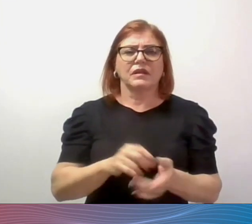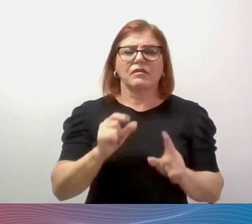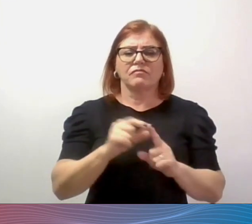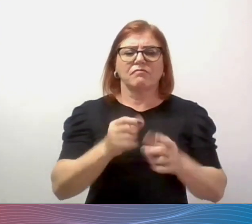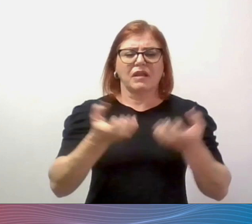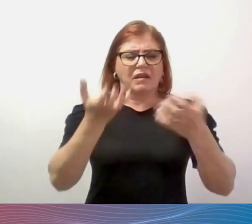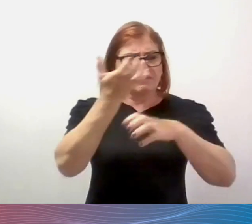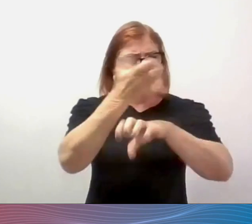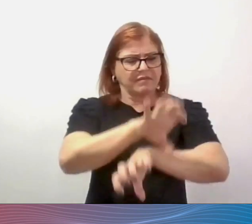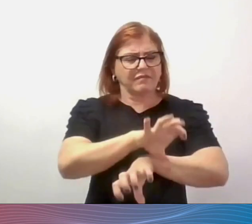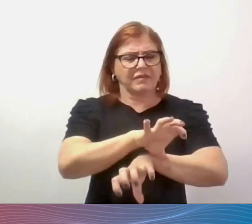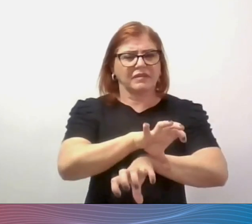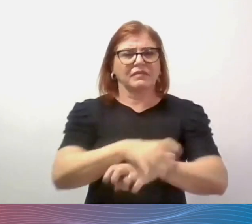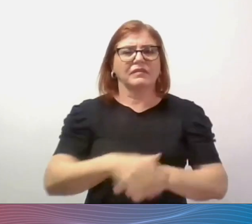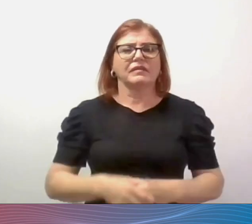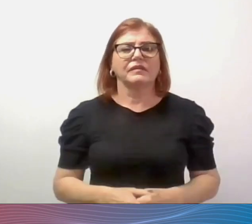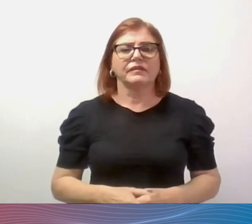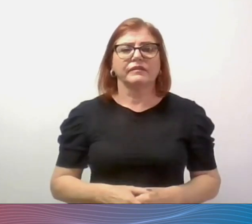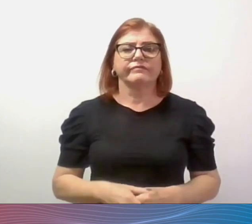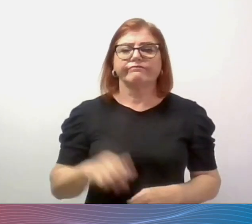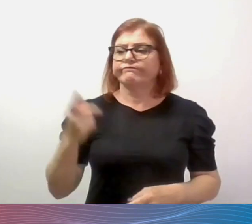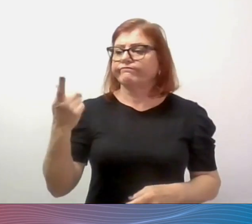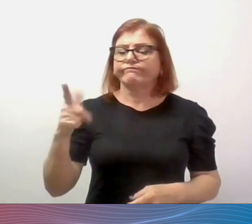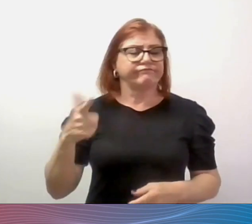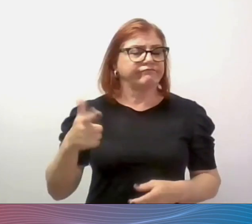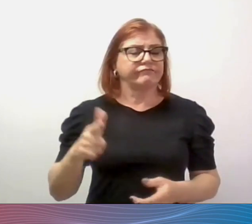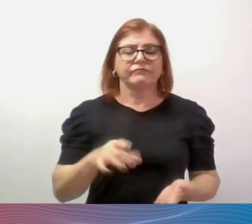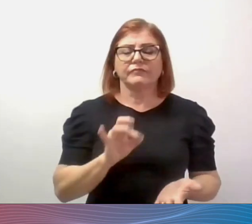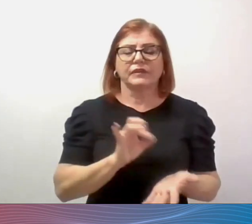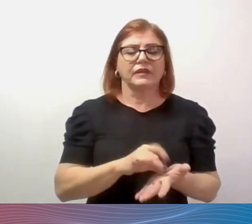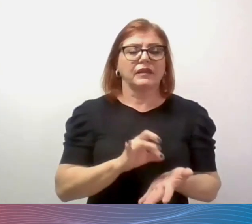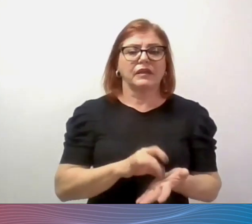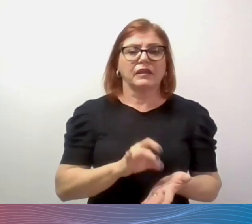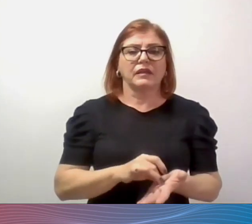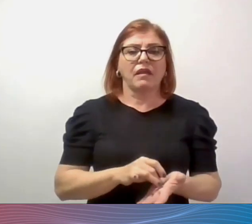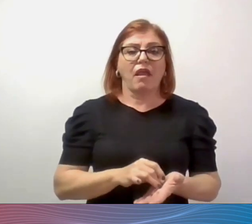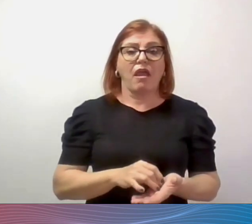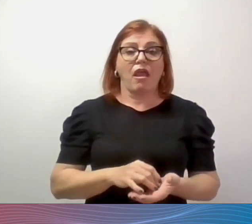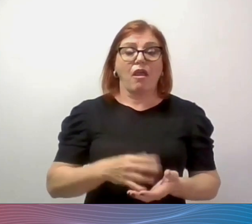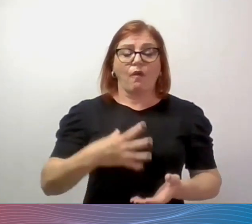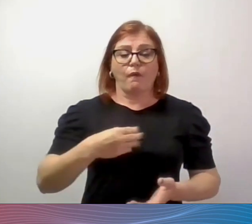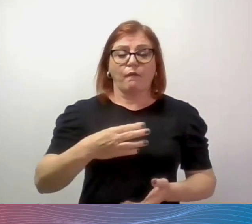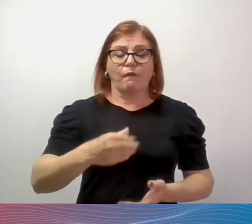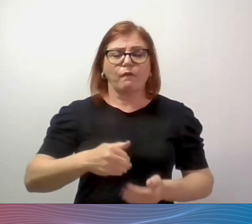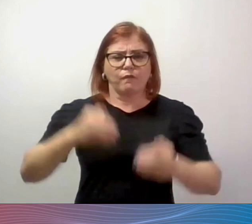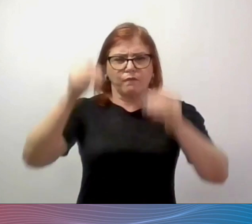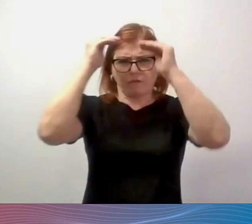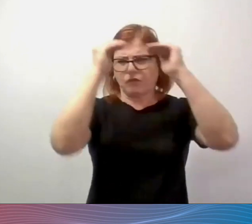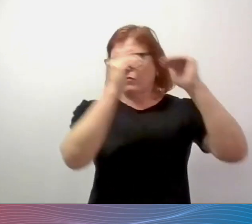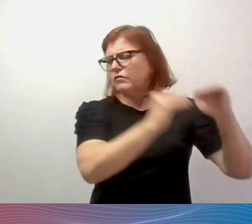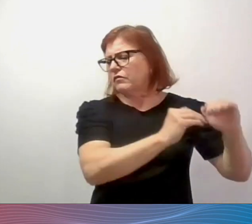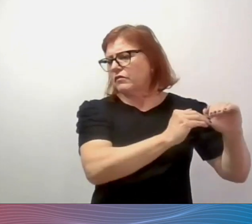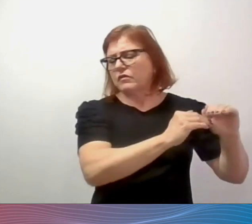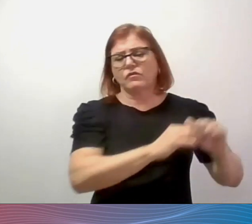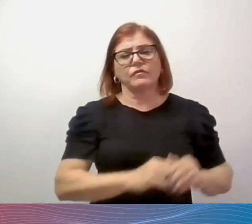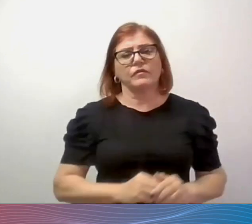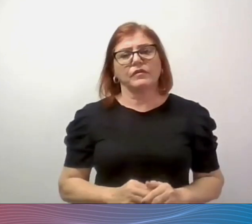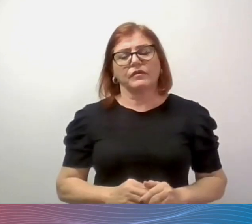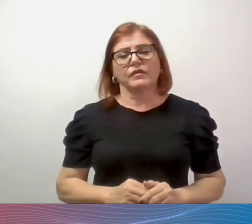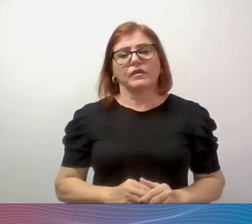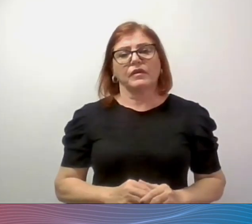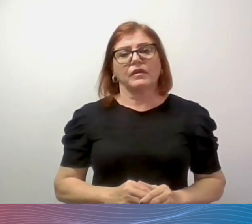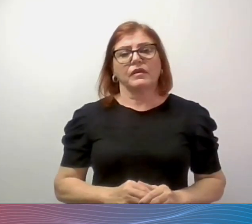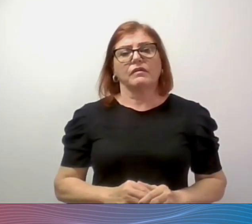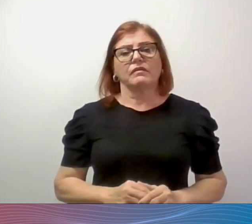words. They lack reality. Os filhos da desobediência são aqueles que andam segundo o curso desse mundo, segundo o príncipe